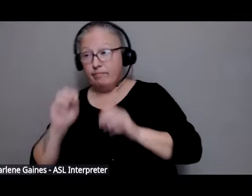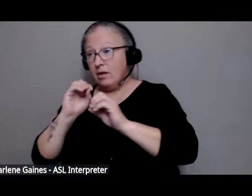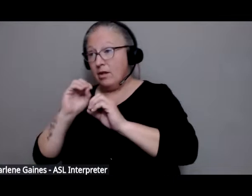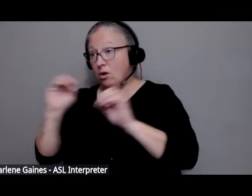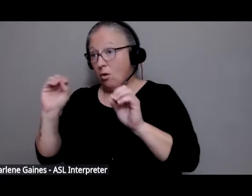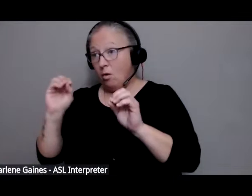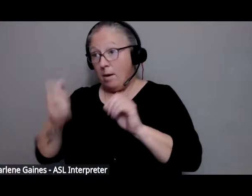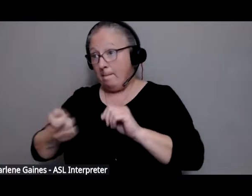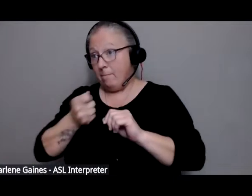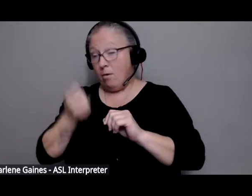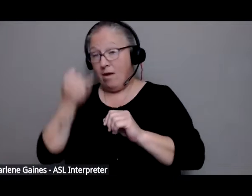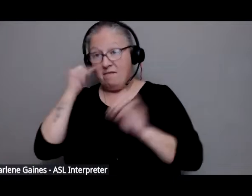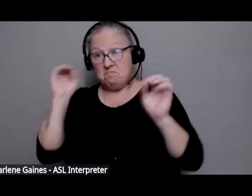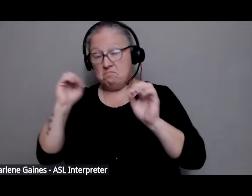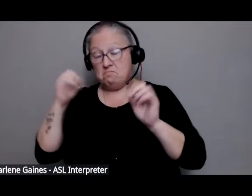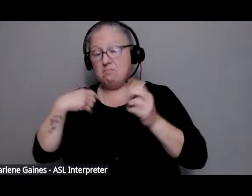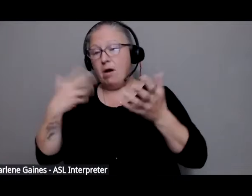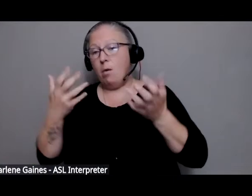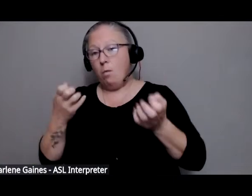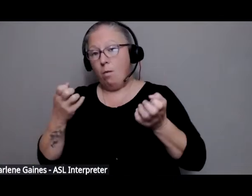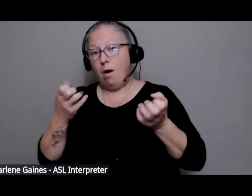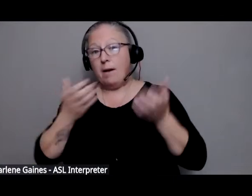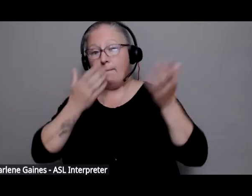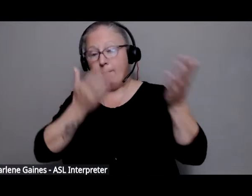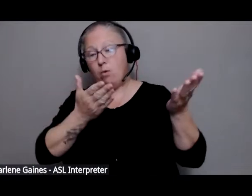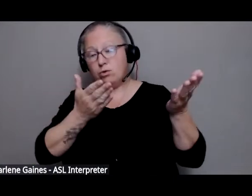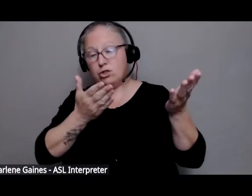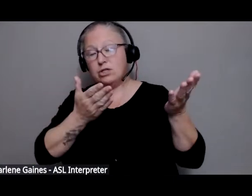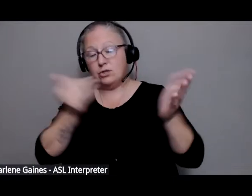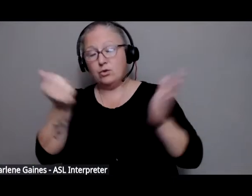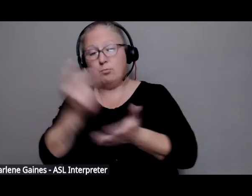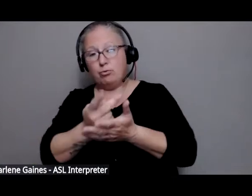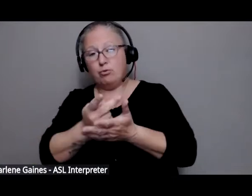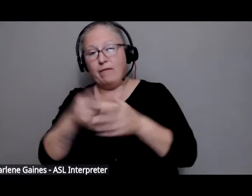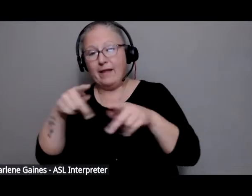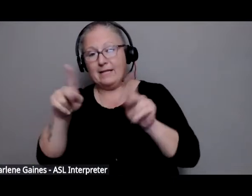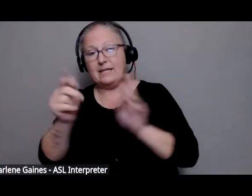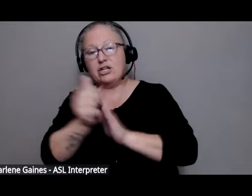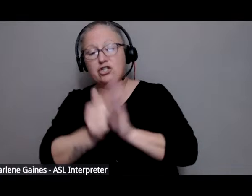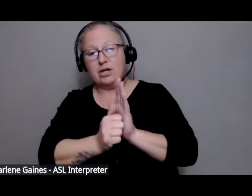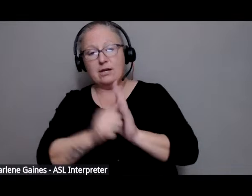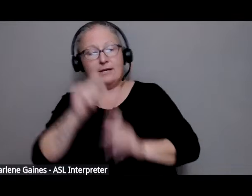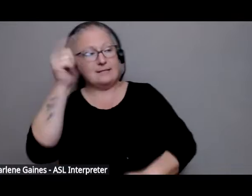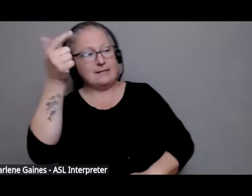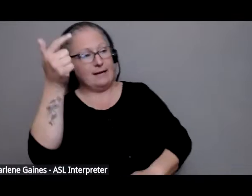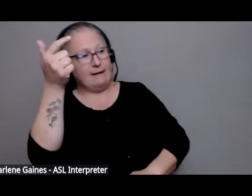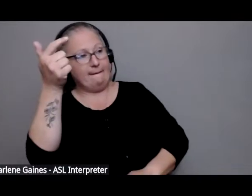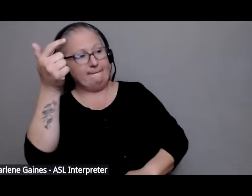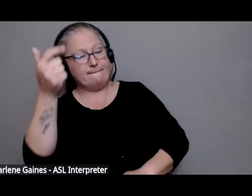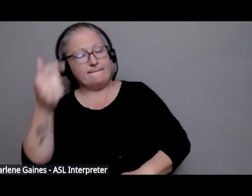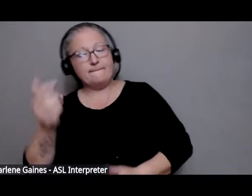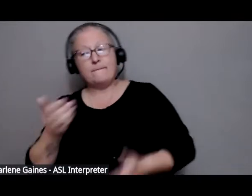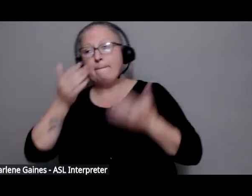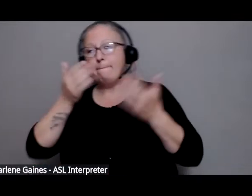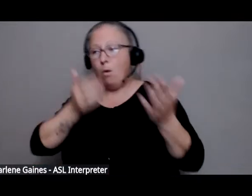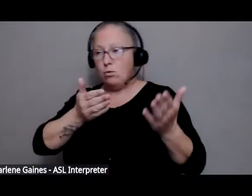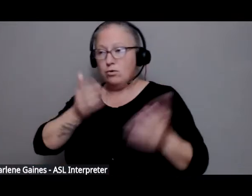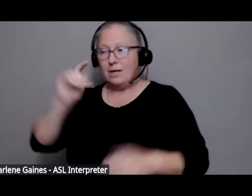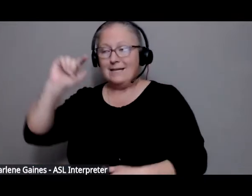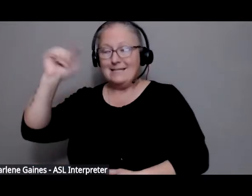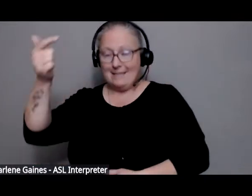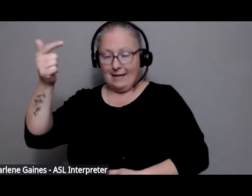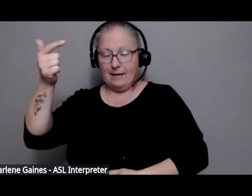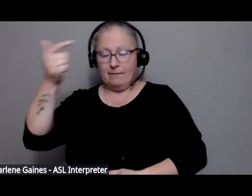to pull, I would like to make a motion to approve the consent agenda. Second. Okay, we have a Thank you. motion and a